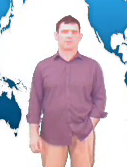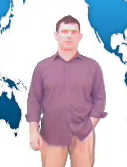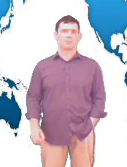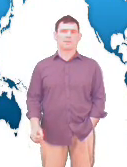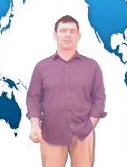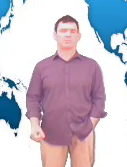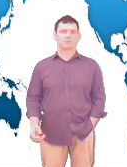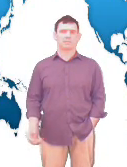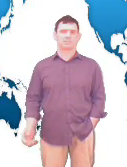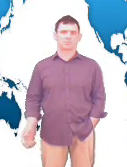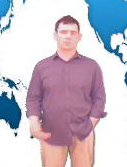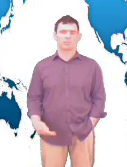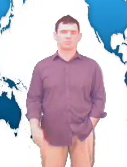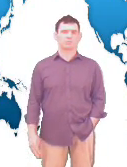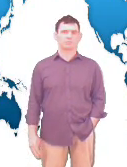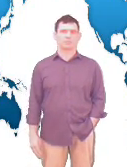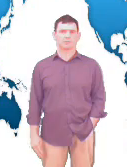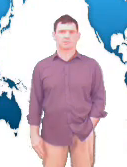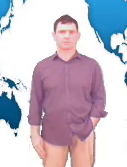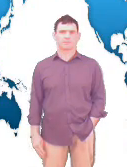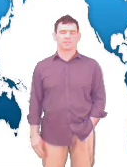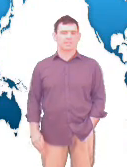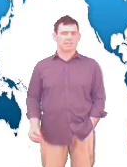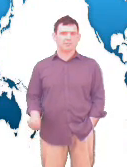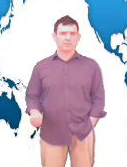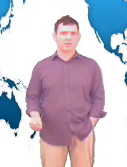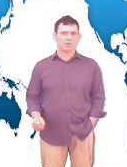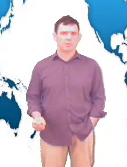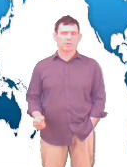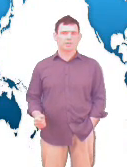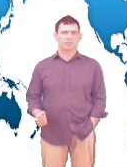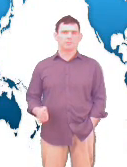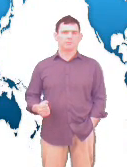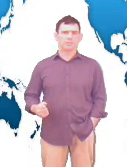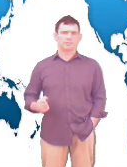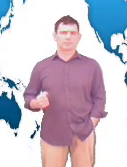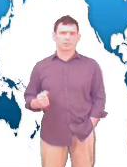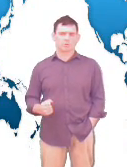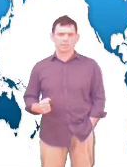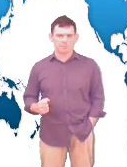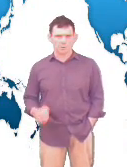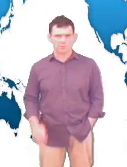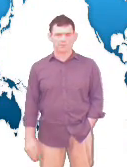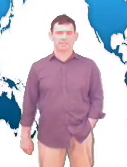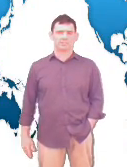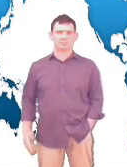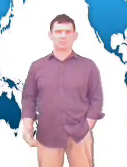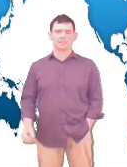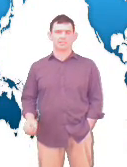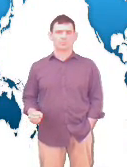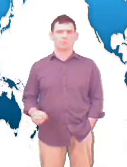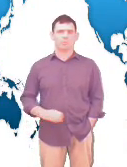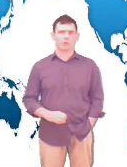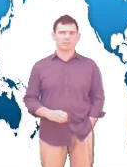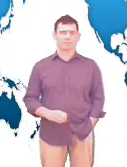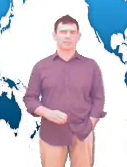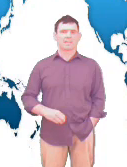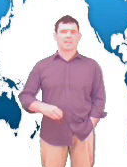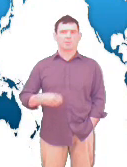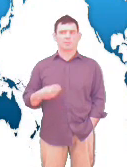or making up reasons why you shouldn't do it? Even though you feel totally motivated to do that at one point, and when it